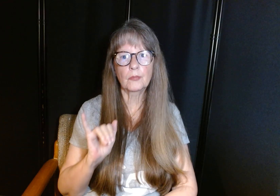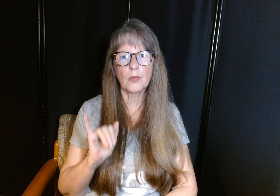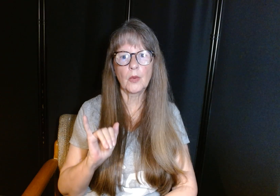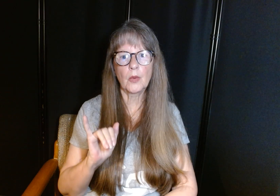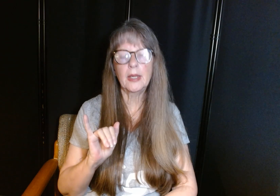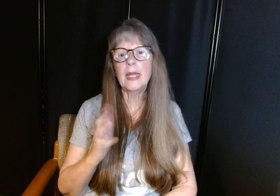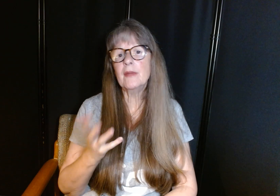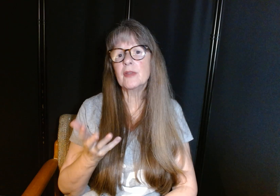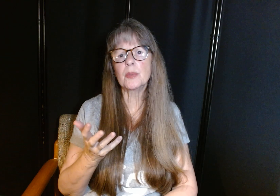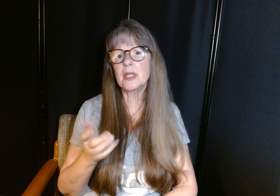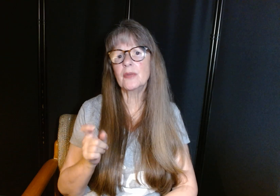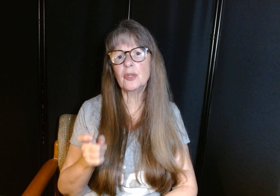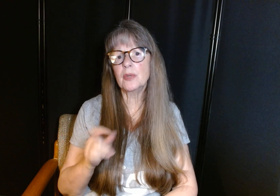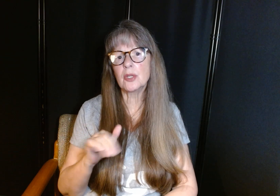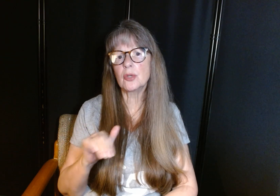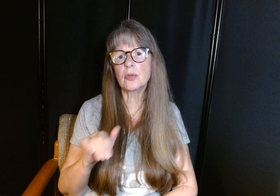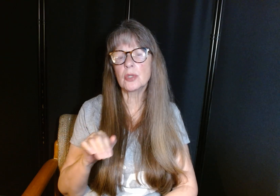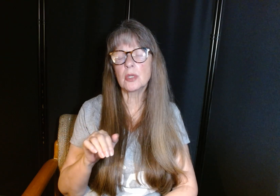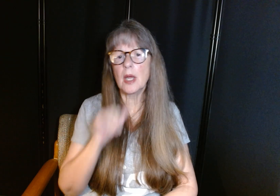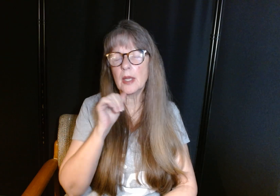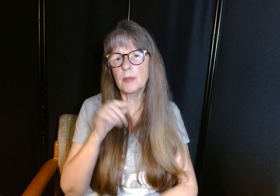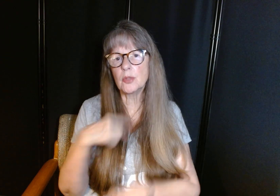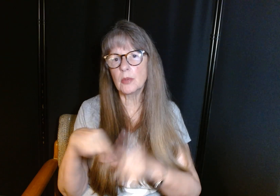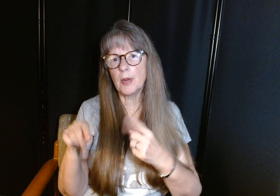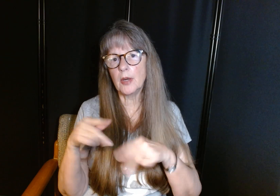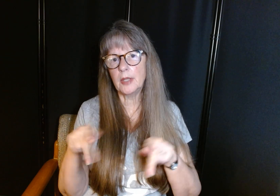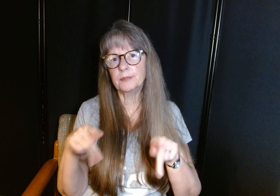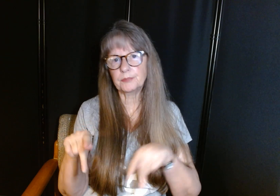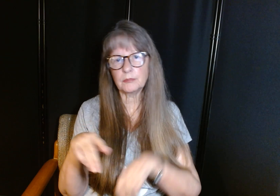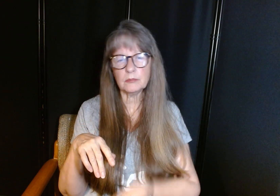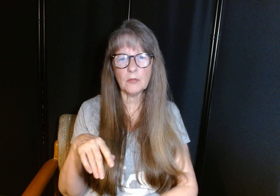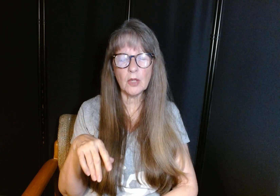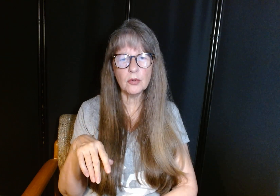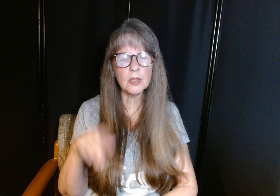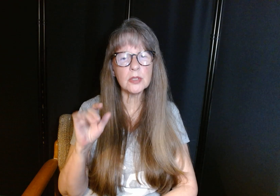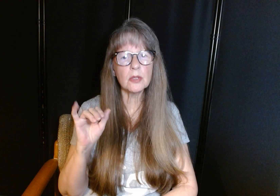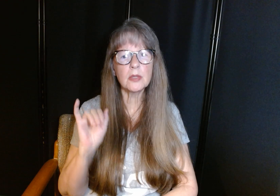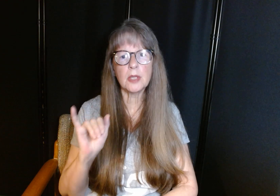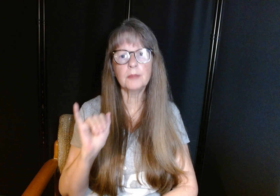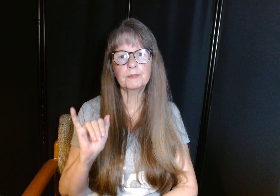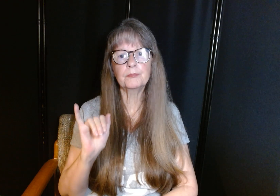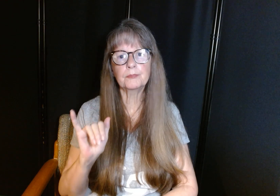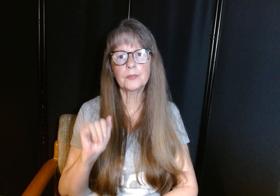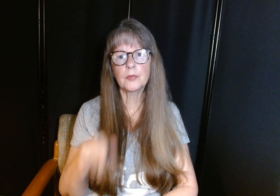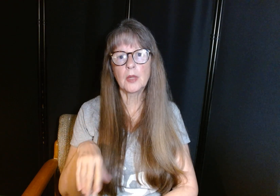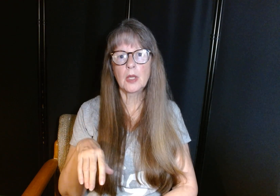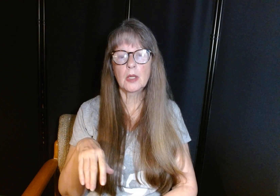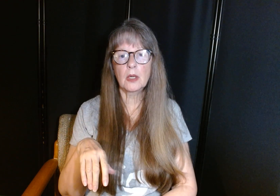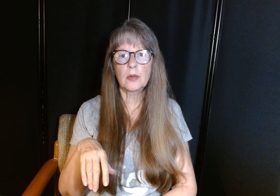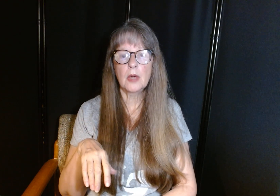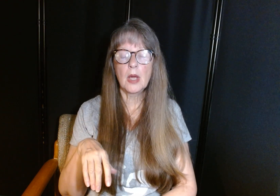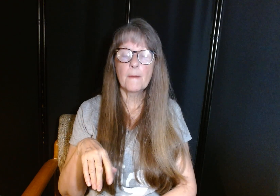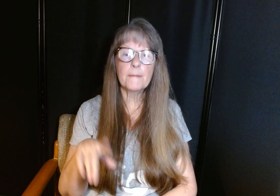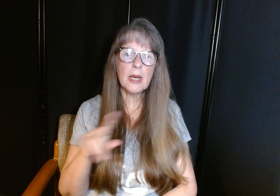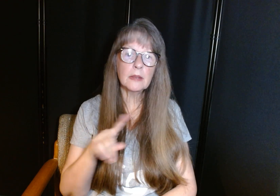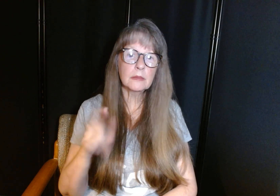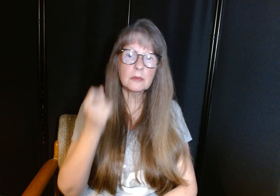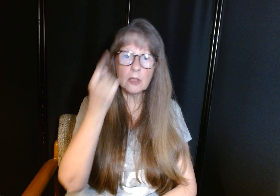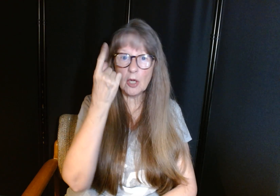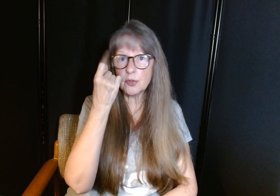right? Even if someone's giving you an excuse to not coming to a party, you can say, you know, but you can also do it